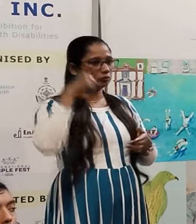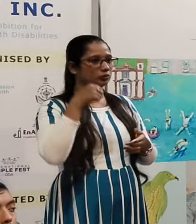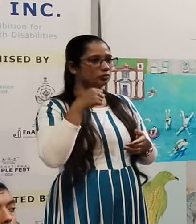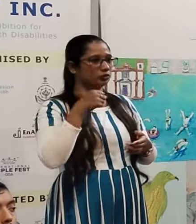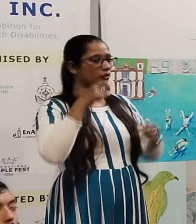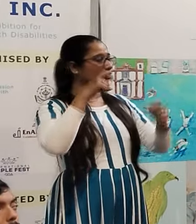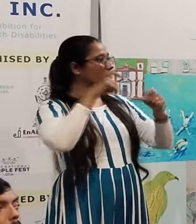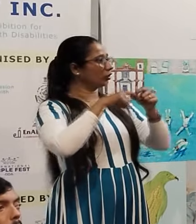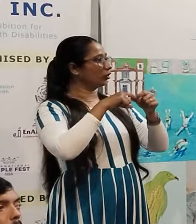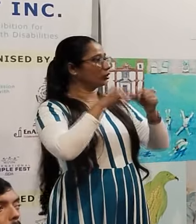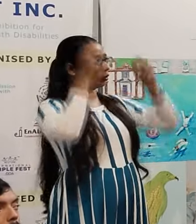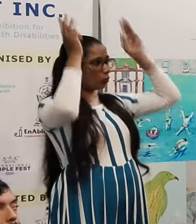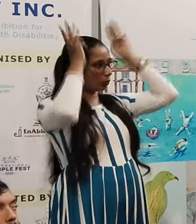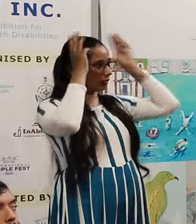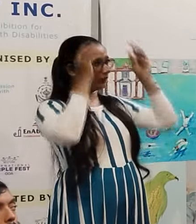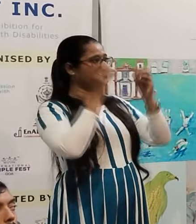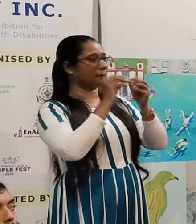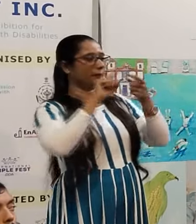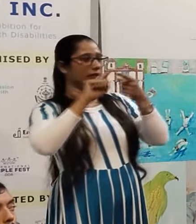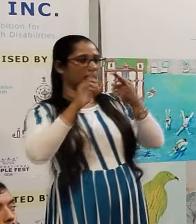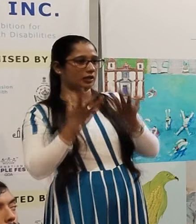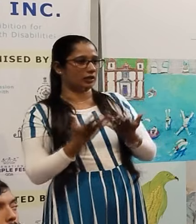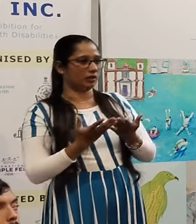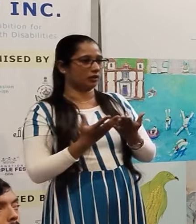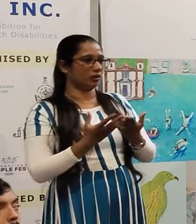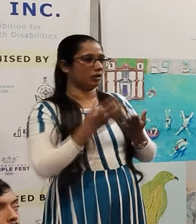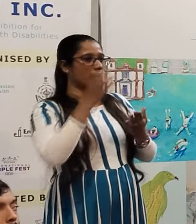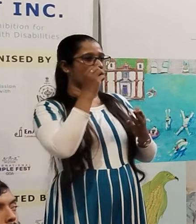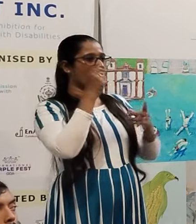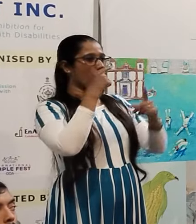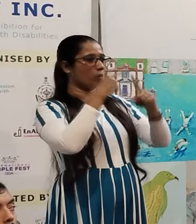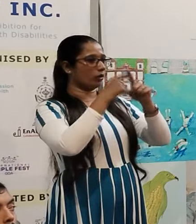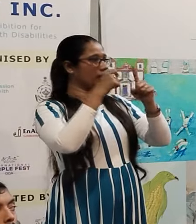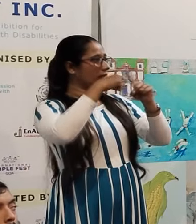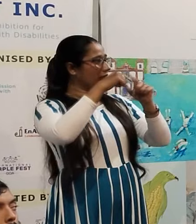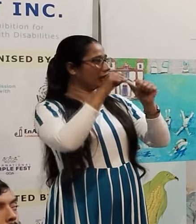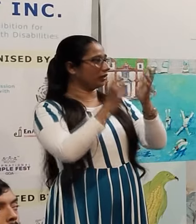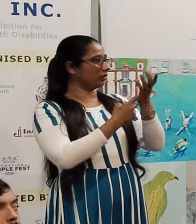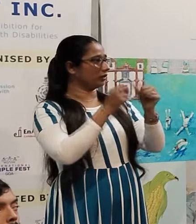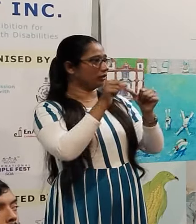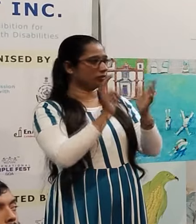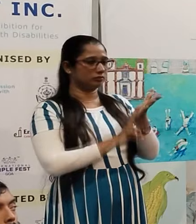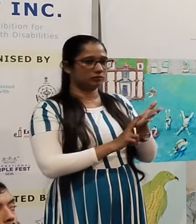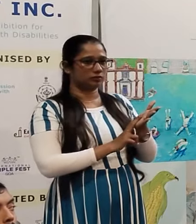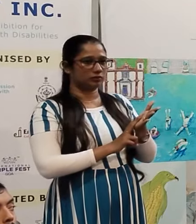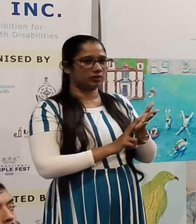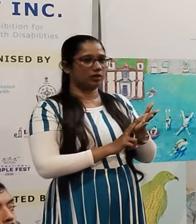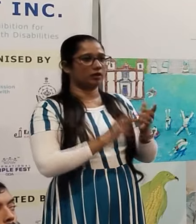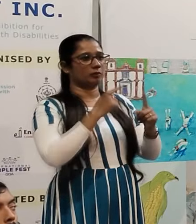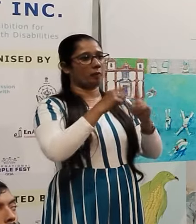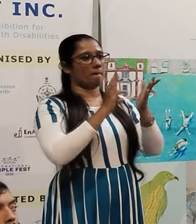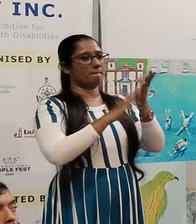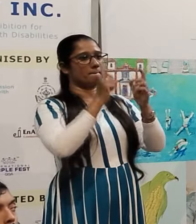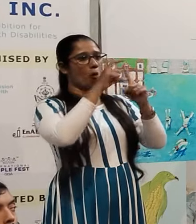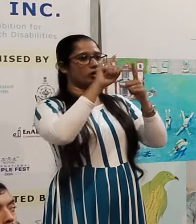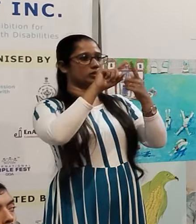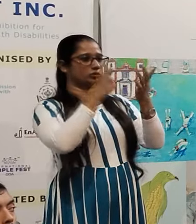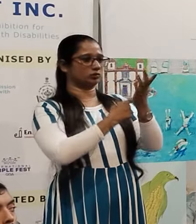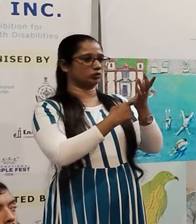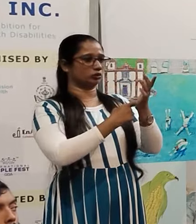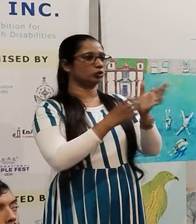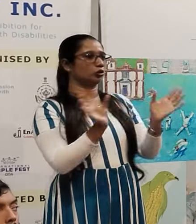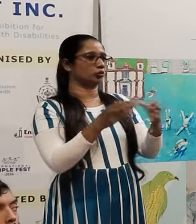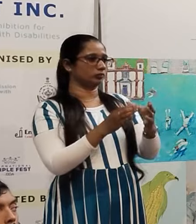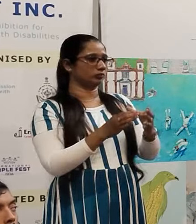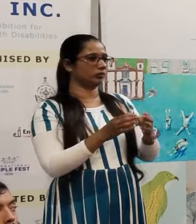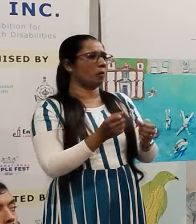Queen Bee, O Kharad, and Modern. Jordan's group, among so many